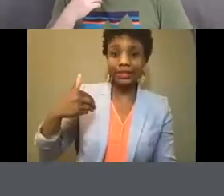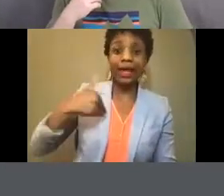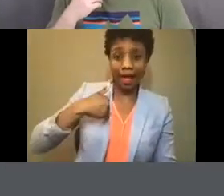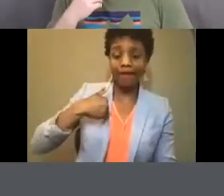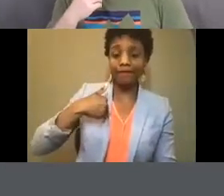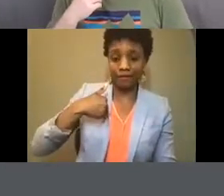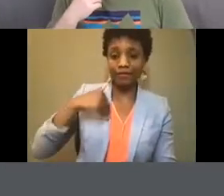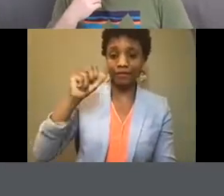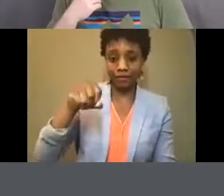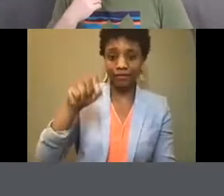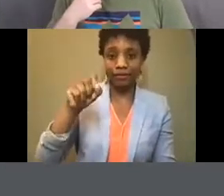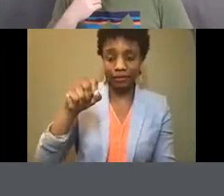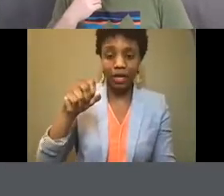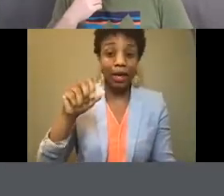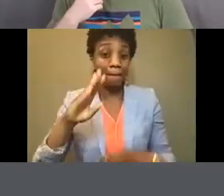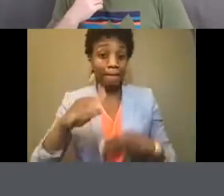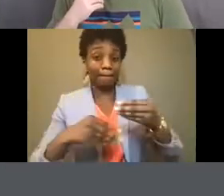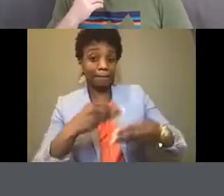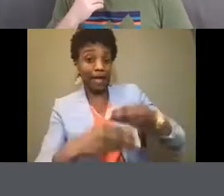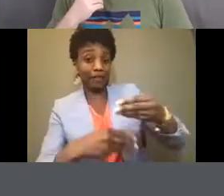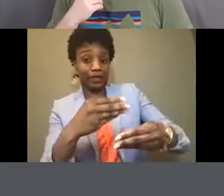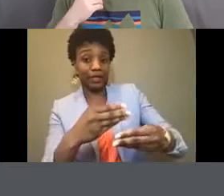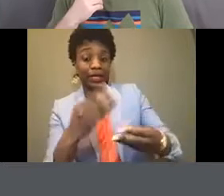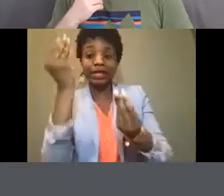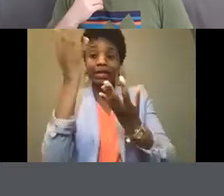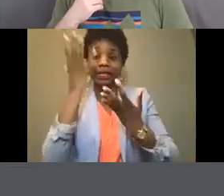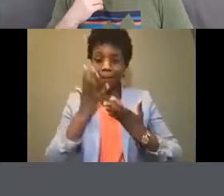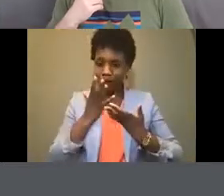And if you just want to let me know, Tim, when to scroll down.